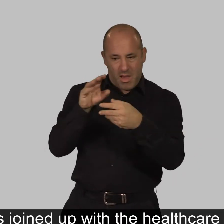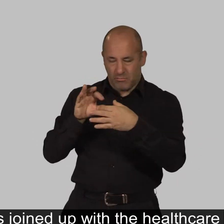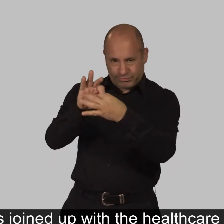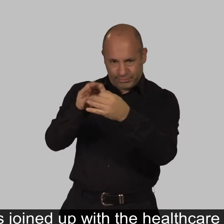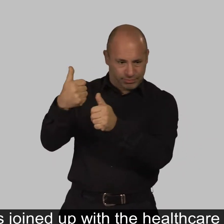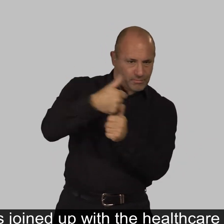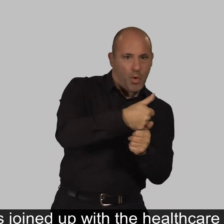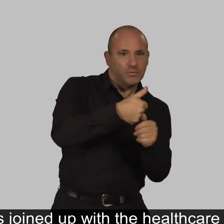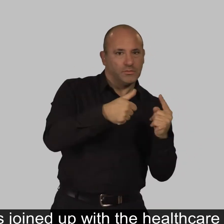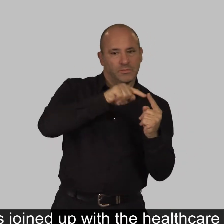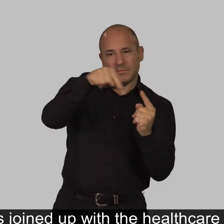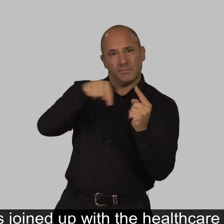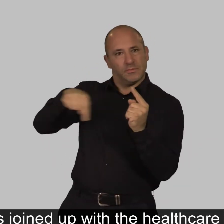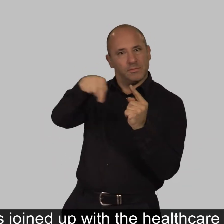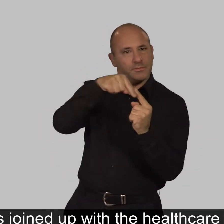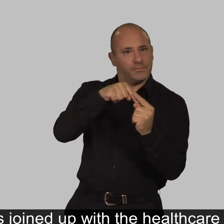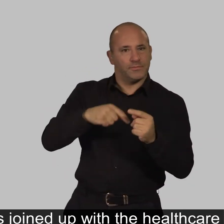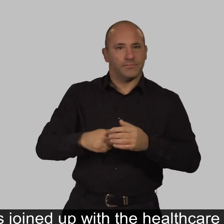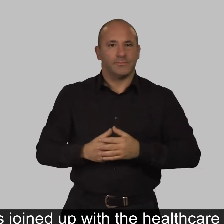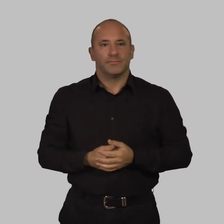the healthcare that people also use.